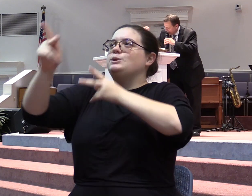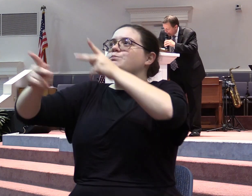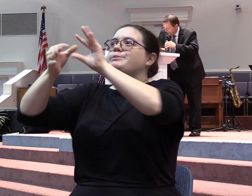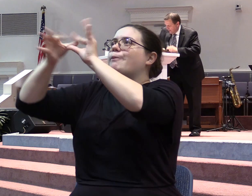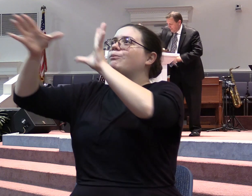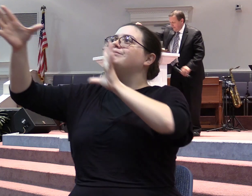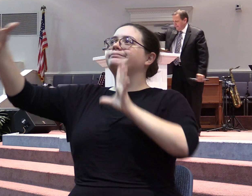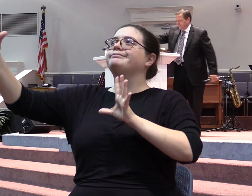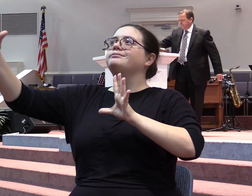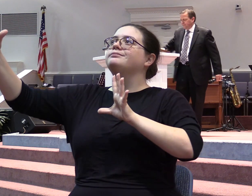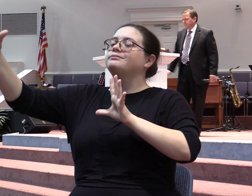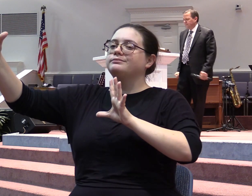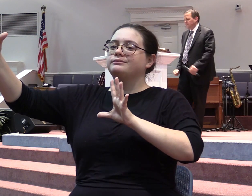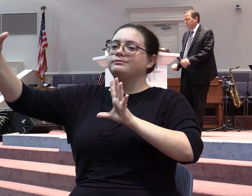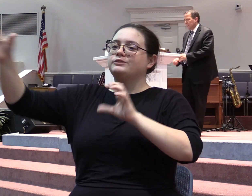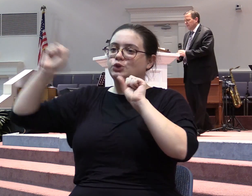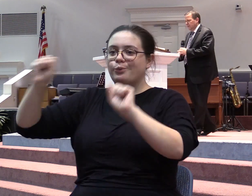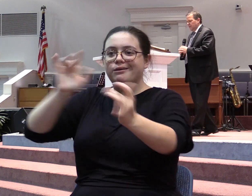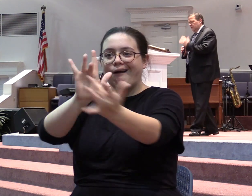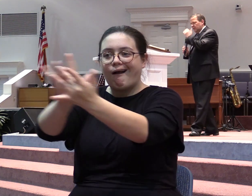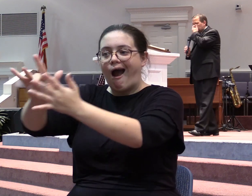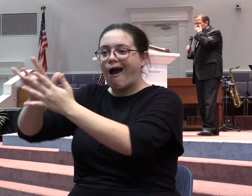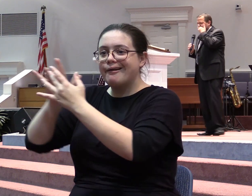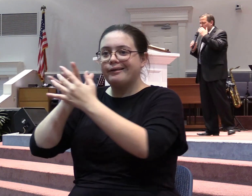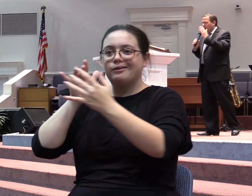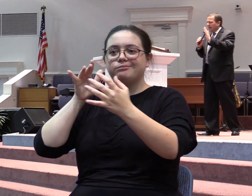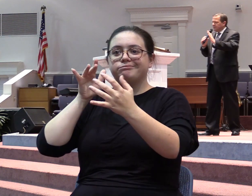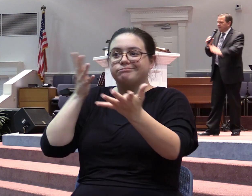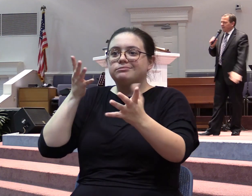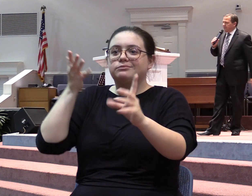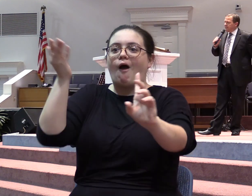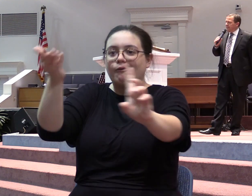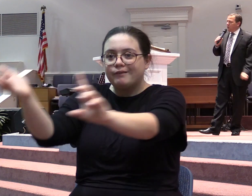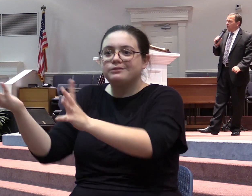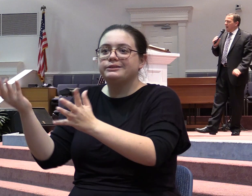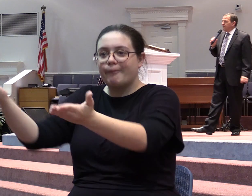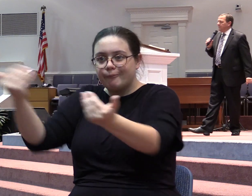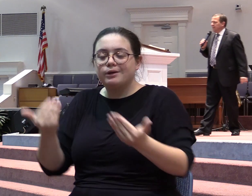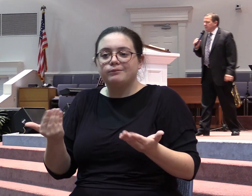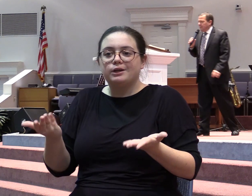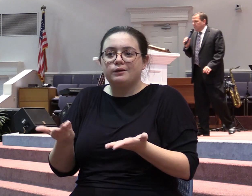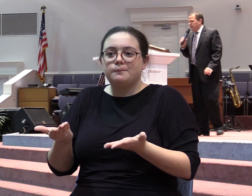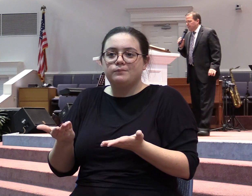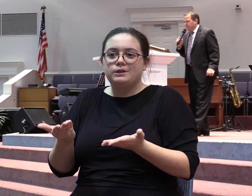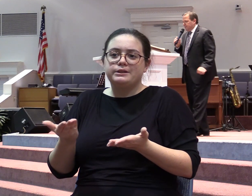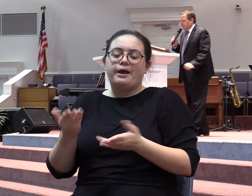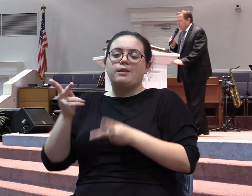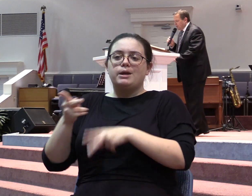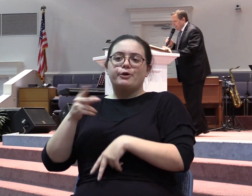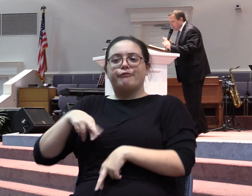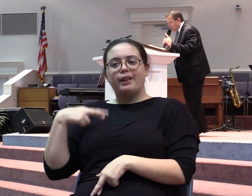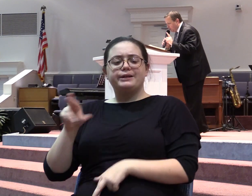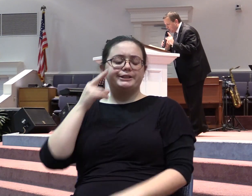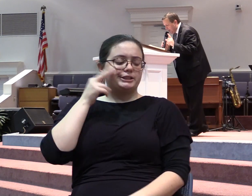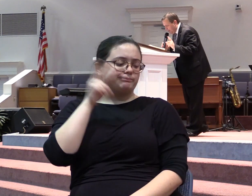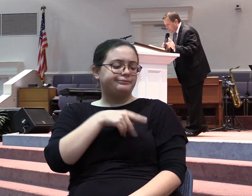lost land. That's right. You see, the scribes and Pharisees had no problem seeing the publicans and sinners